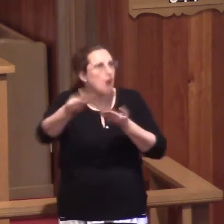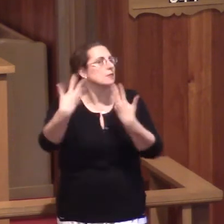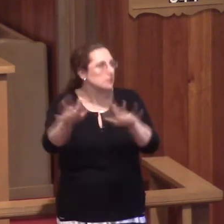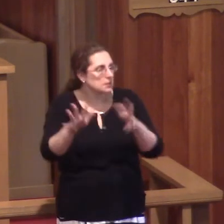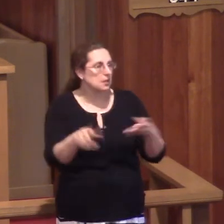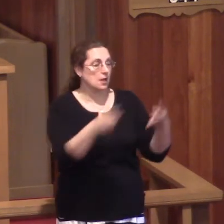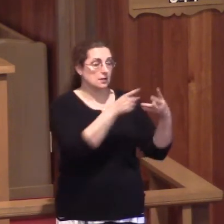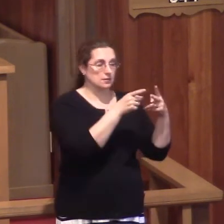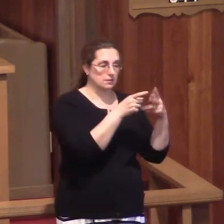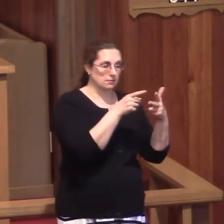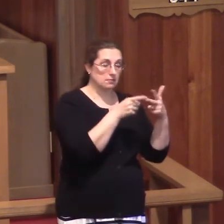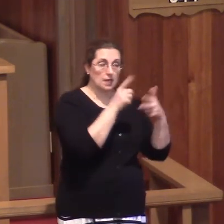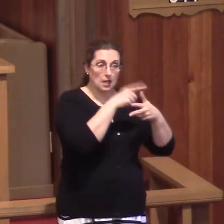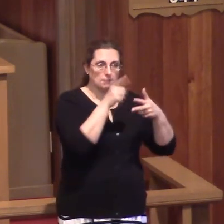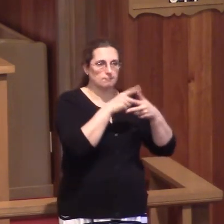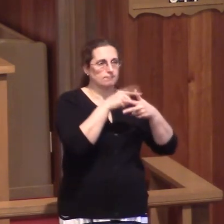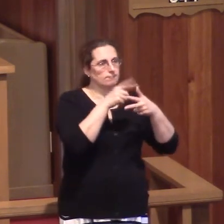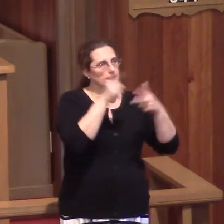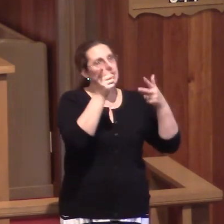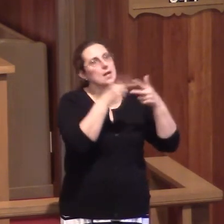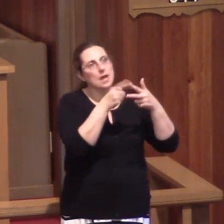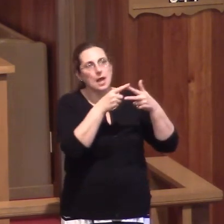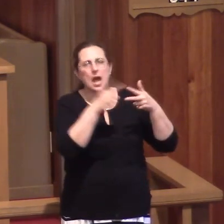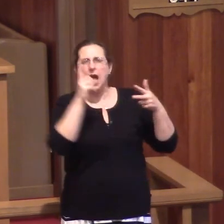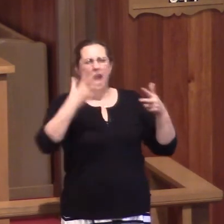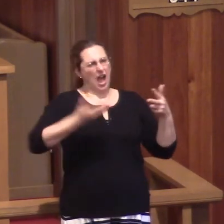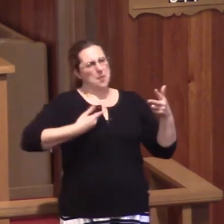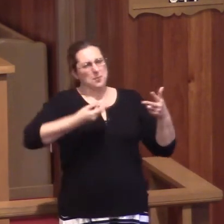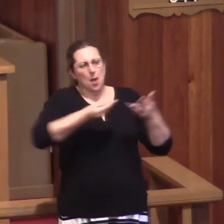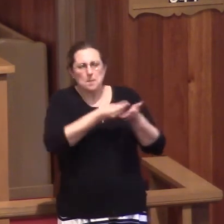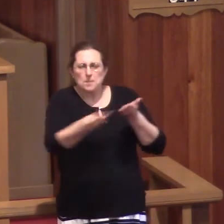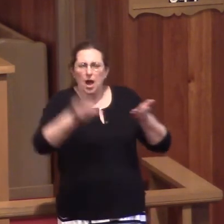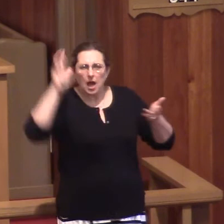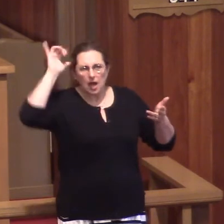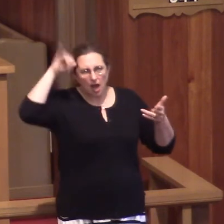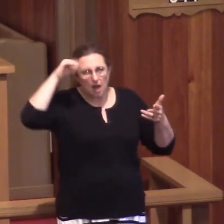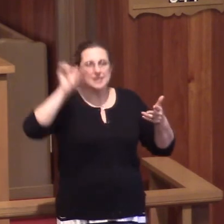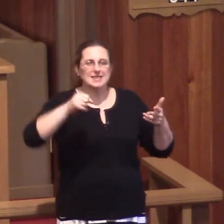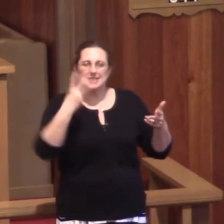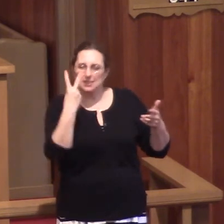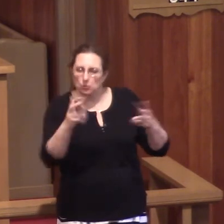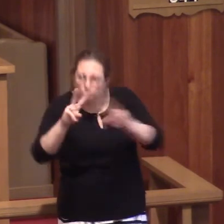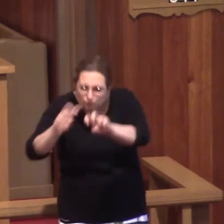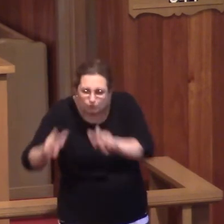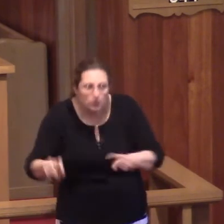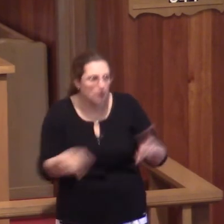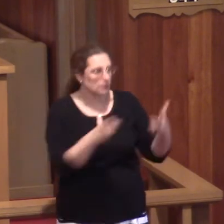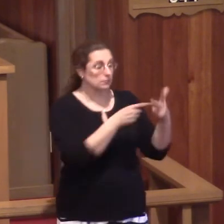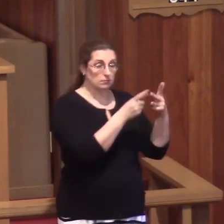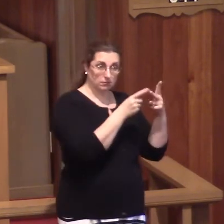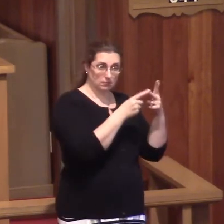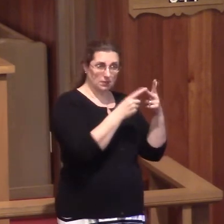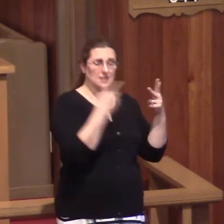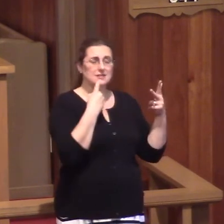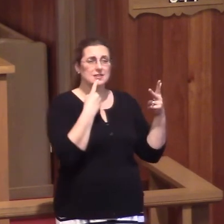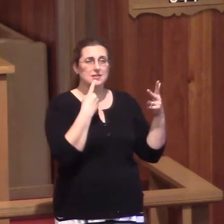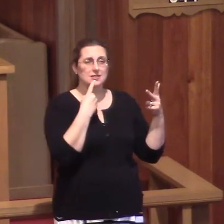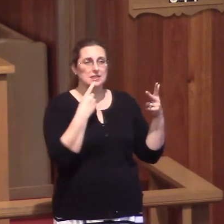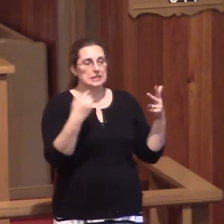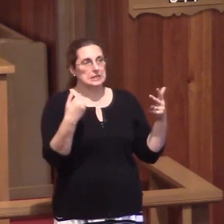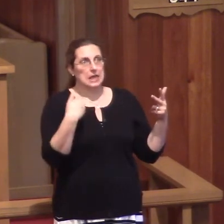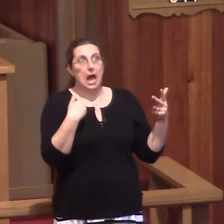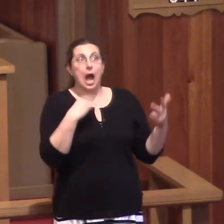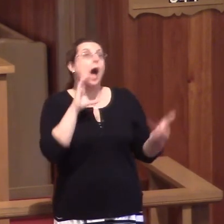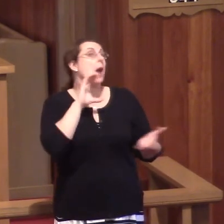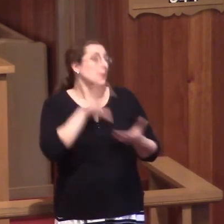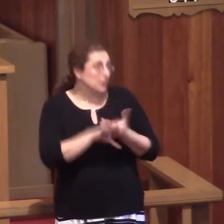And another said that he had to examine Some oxen again That he had already bought And another simply said That he